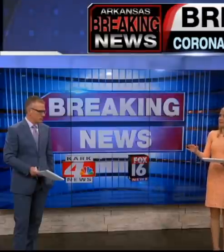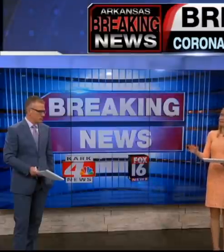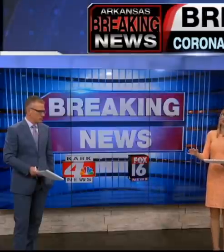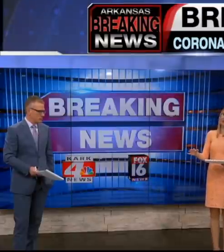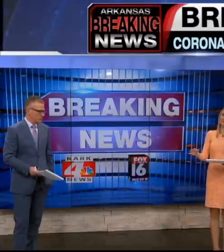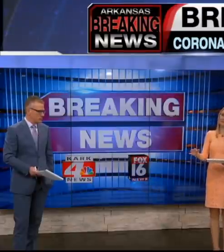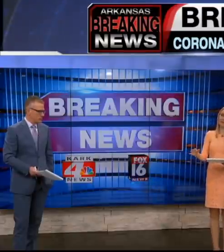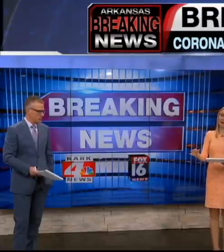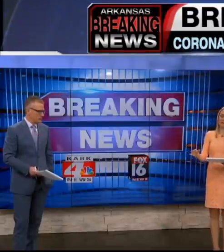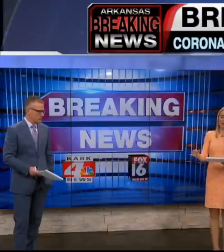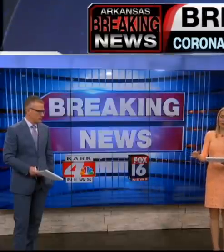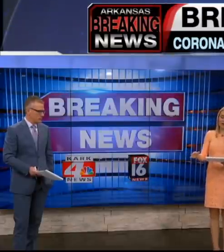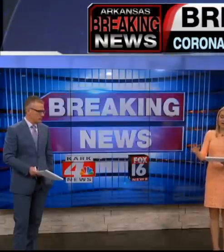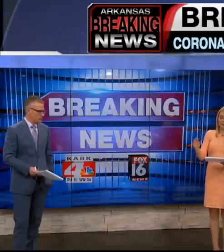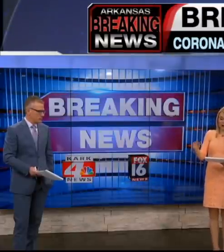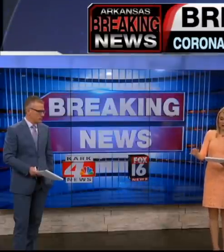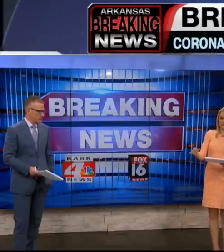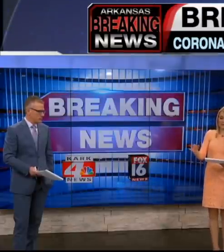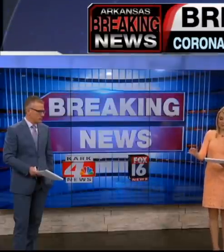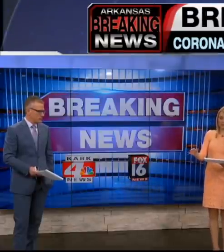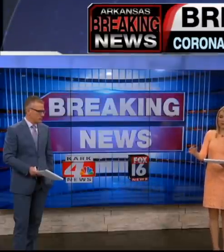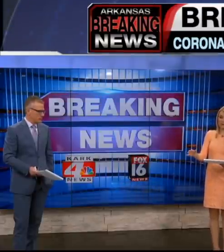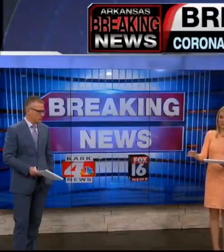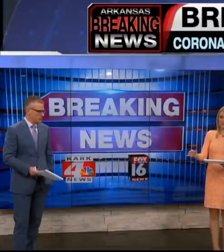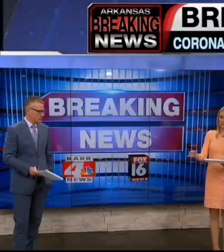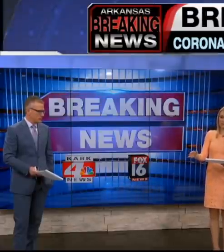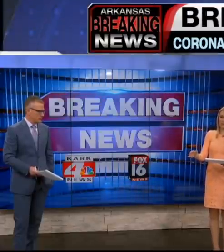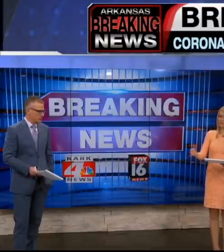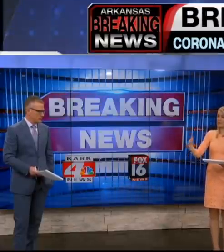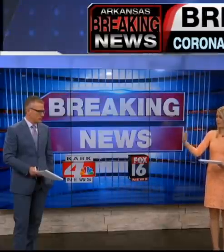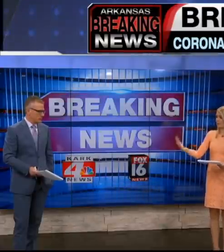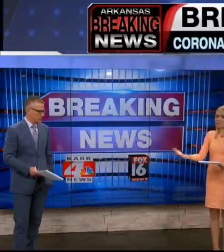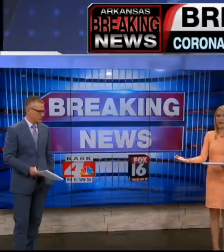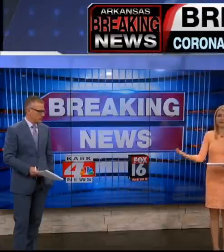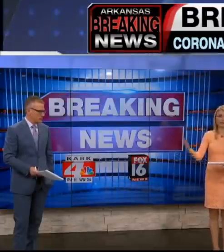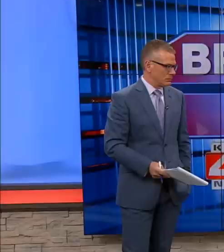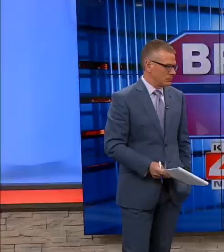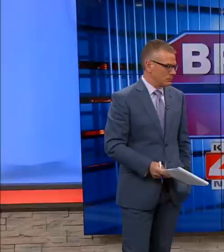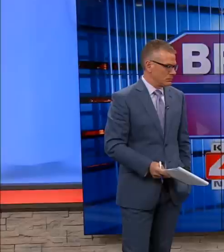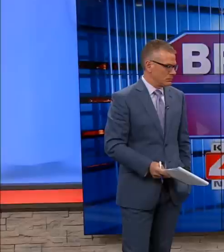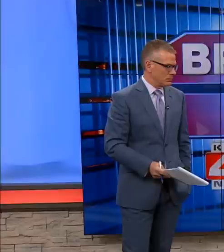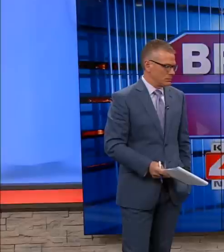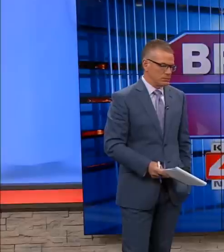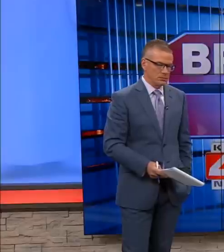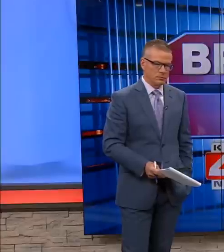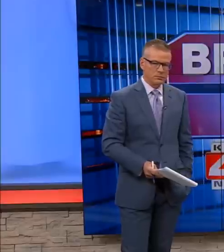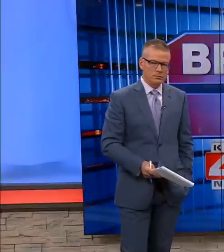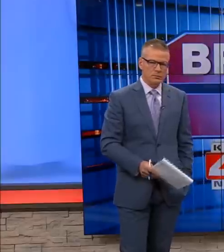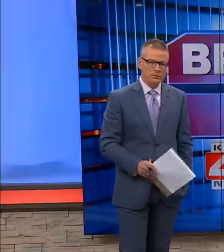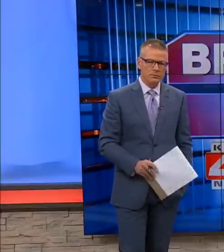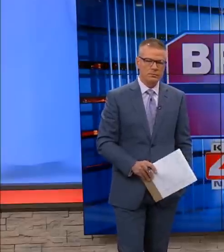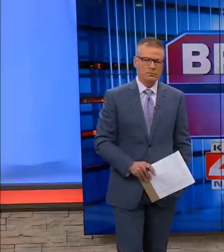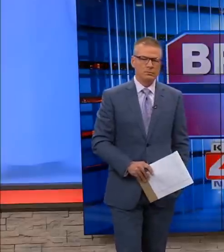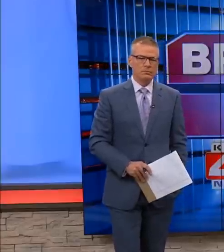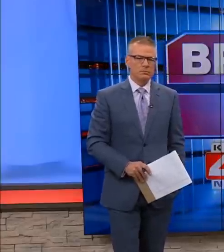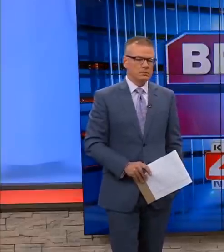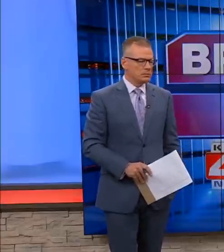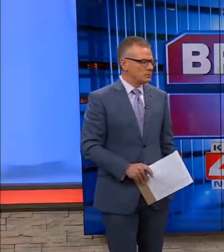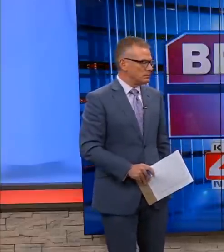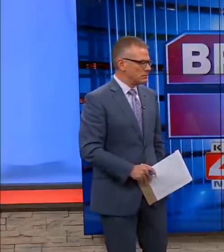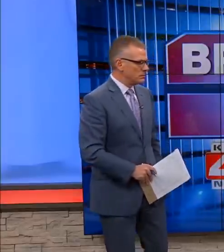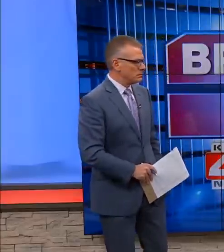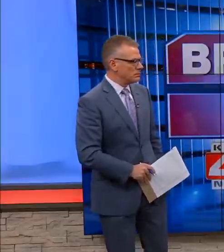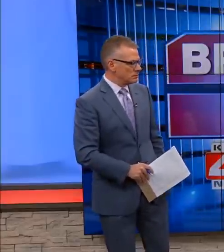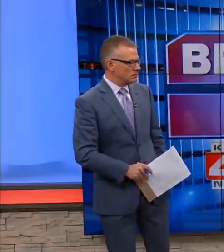state. That's a new directive from the governor for non-essential functions. So it sounds like if you're a manager, you can still go in and work. But if you are a visitor,